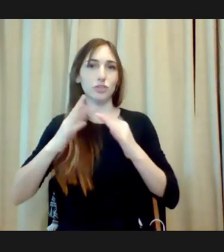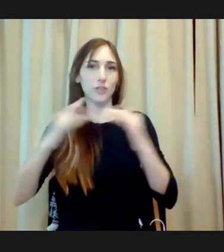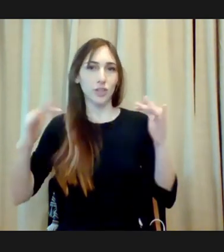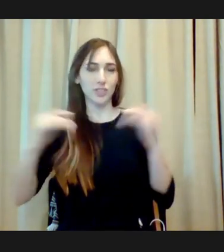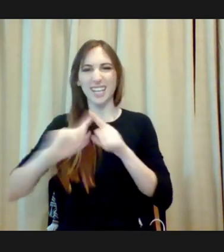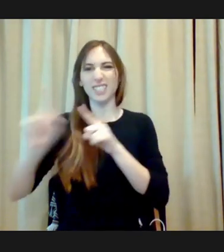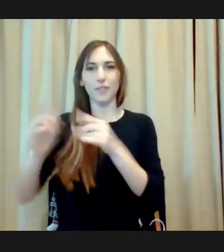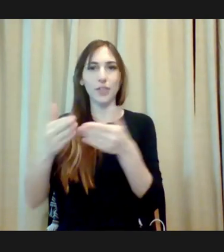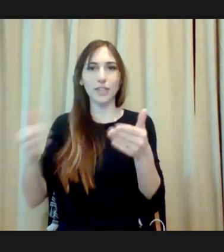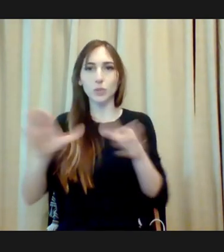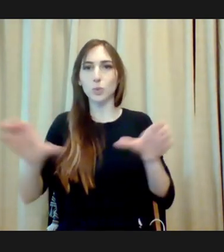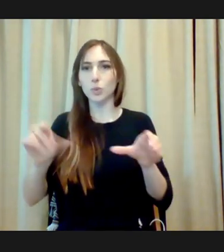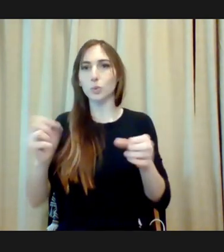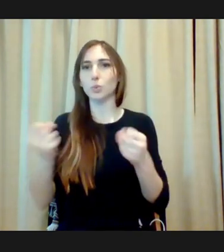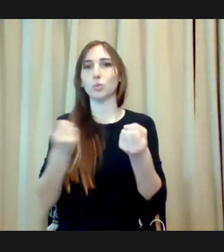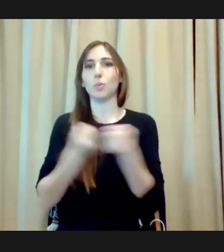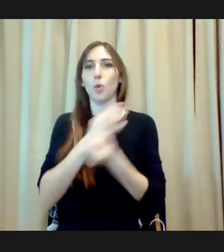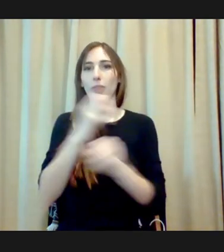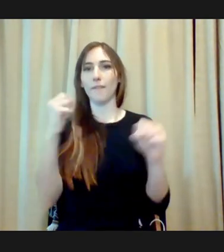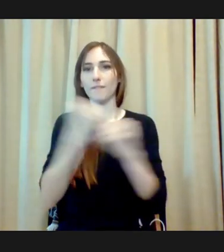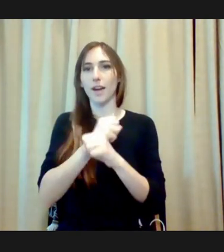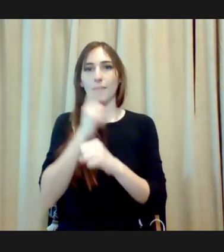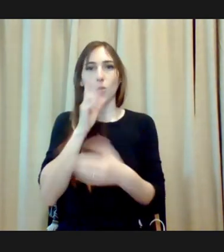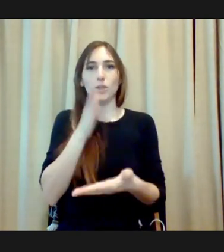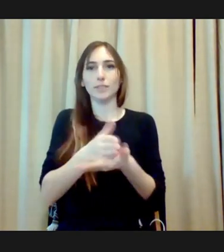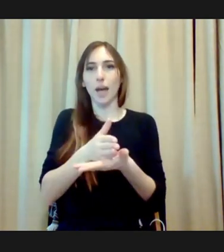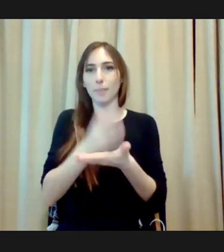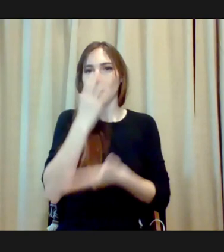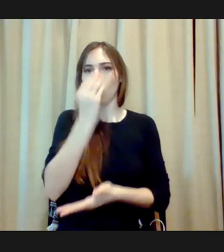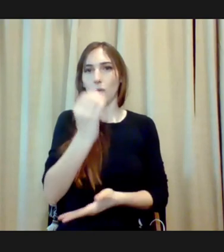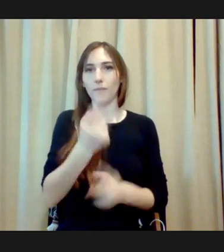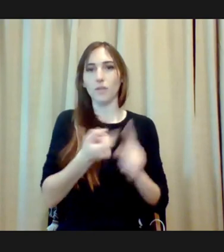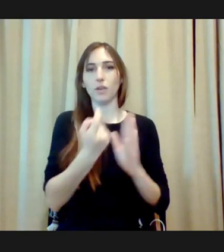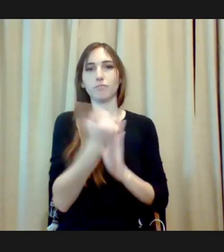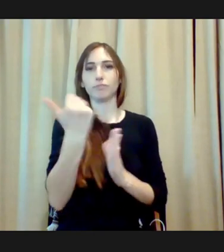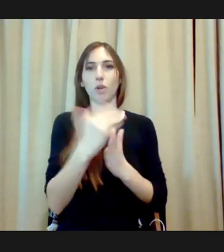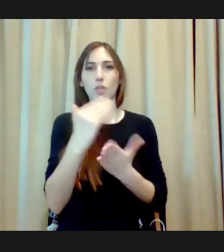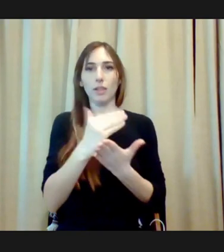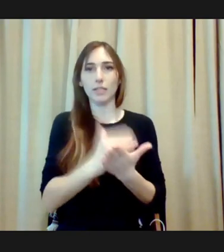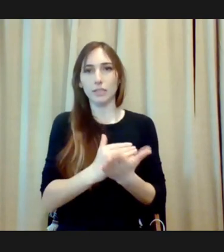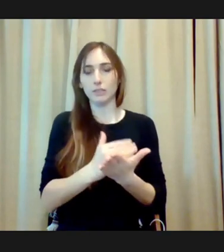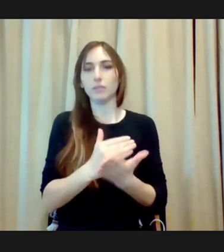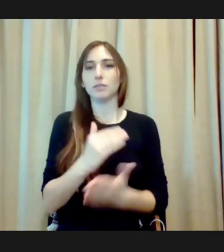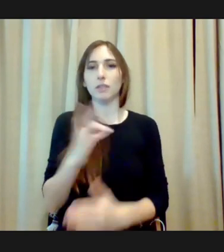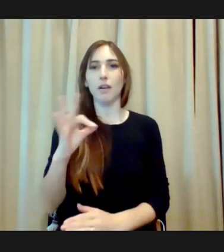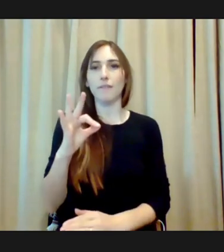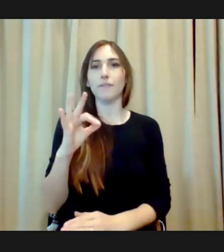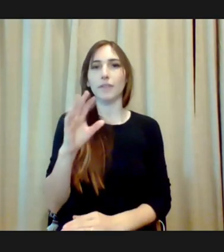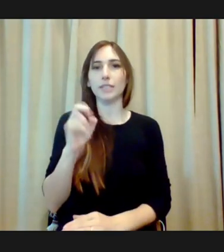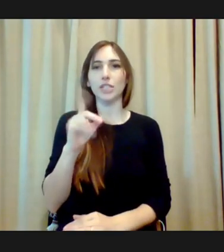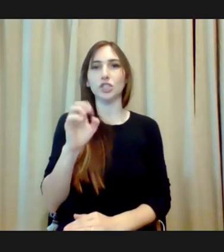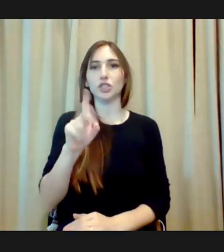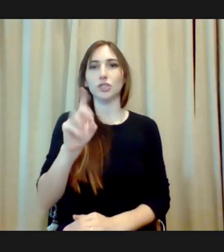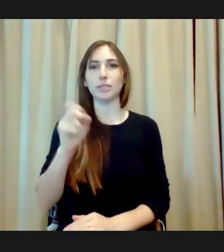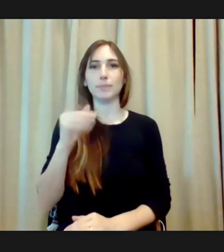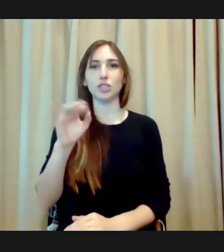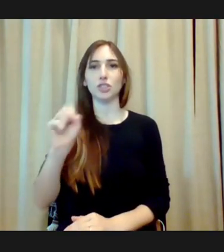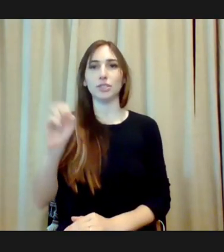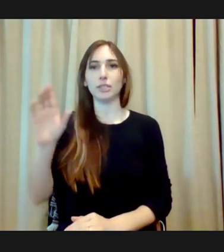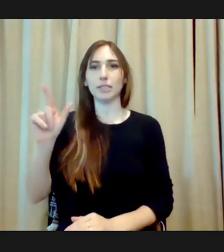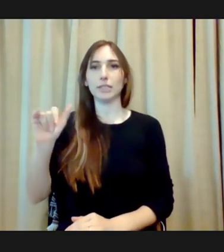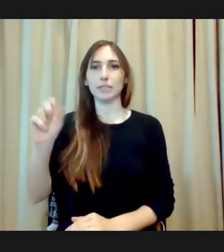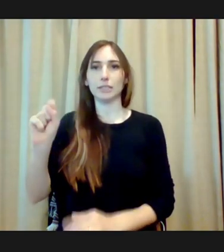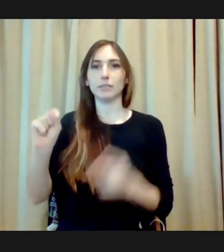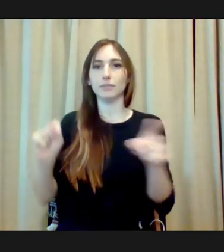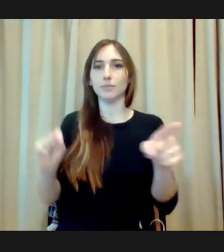in stopping the delisting gray wolves. Great. I'm so glad you have those so that people can see